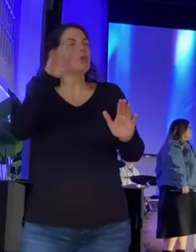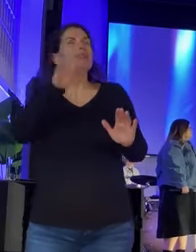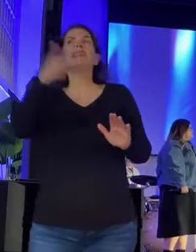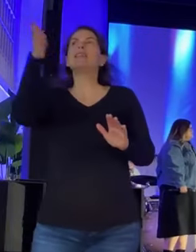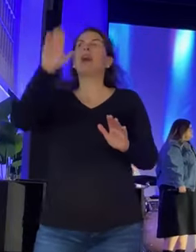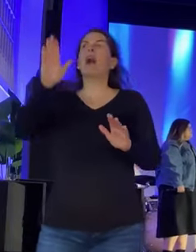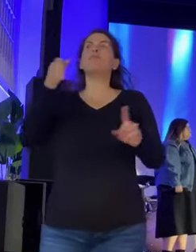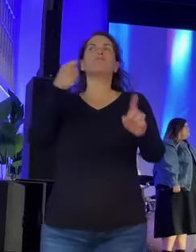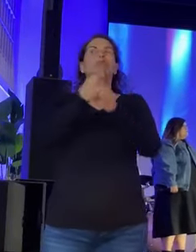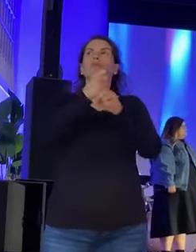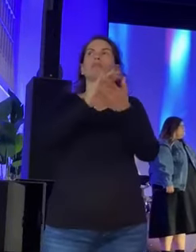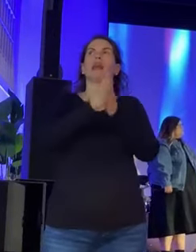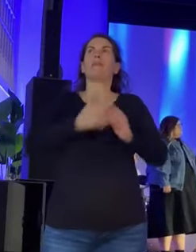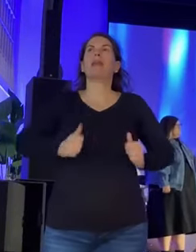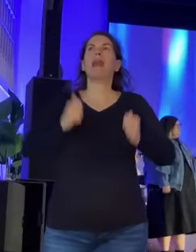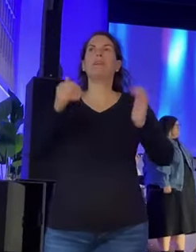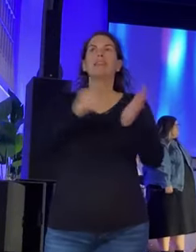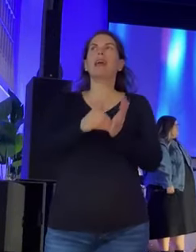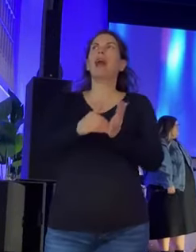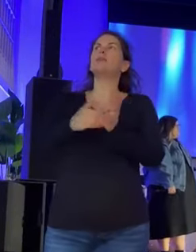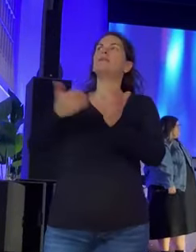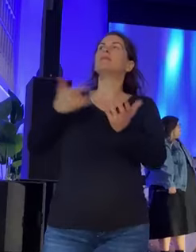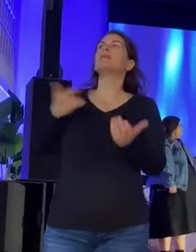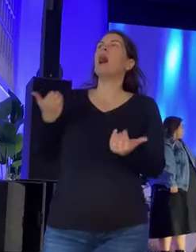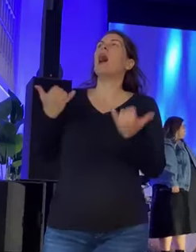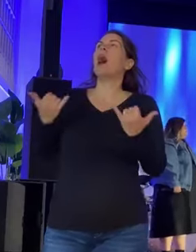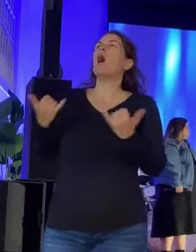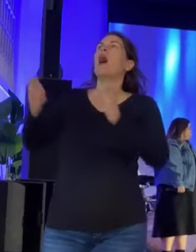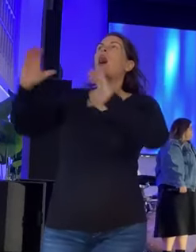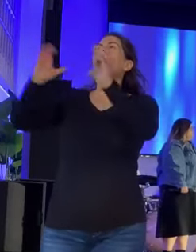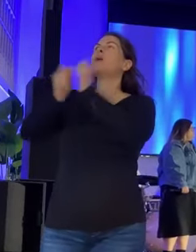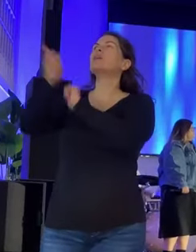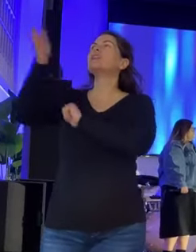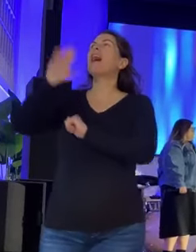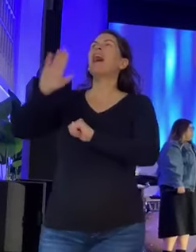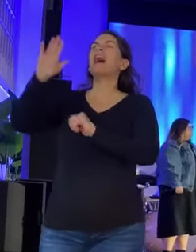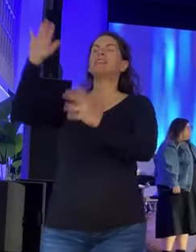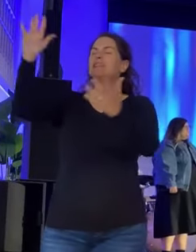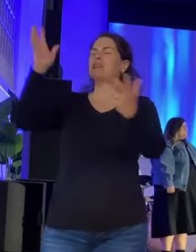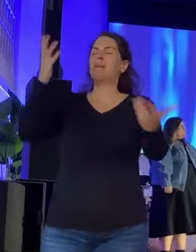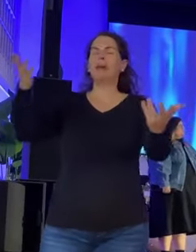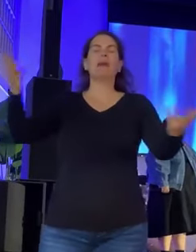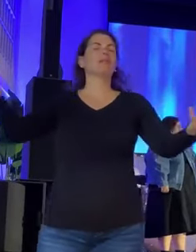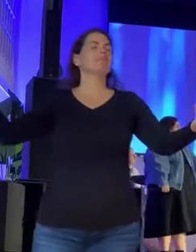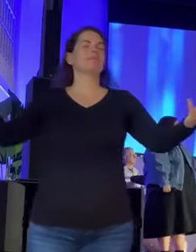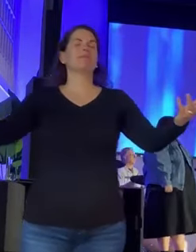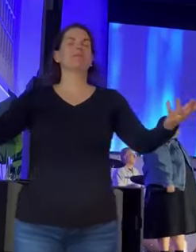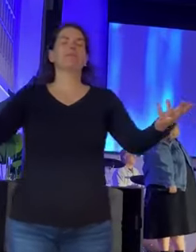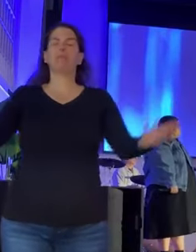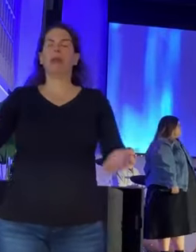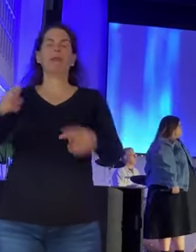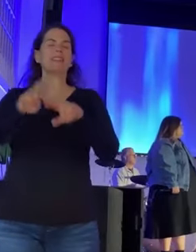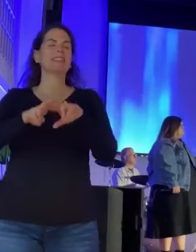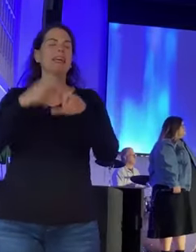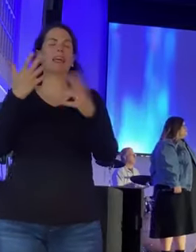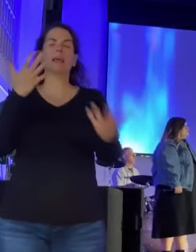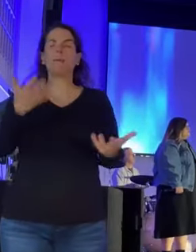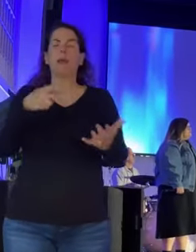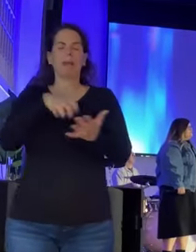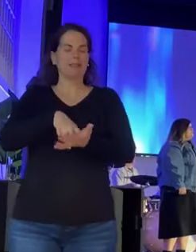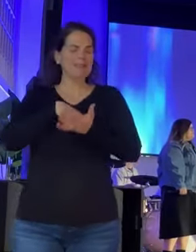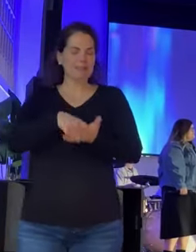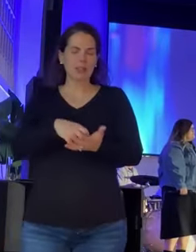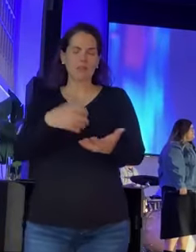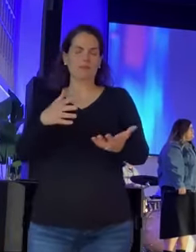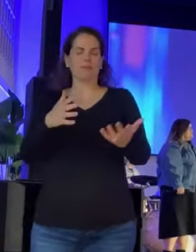to bring life, talk to Him about it. Ask Him right now. Maybe your hands are open. Maybe you're going to sit down and make your chair an altar. I don't